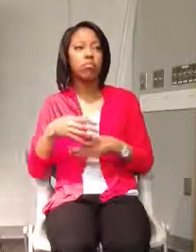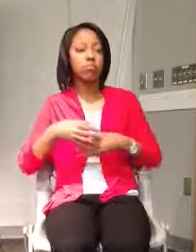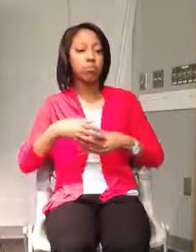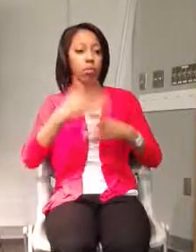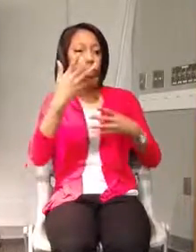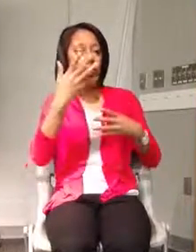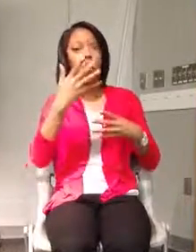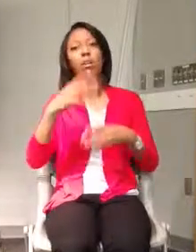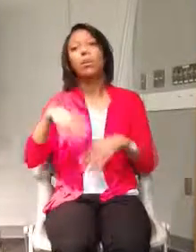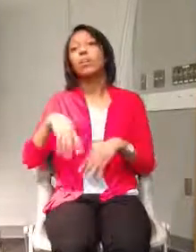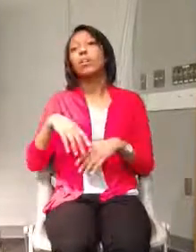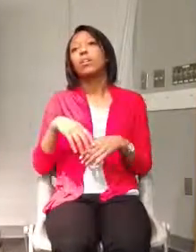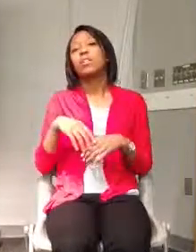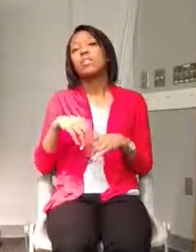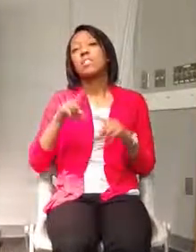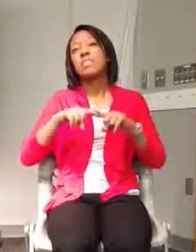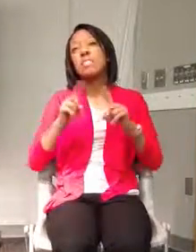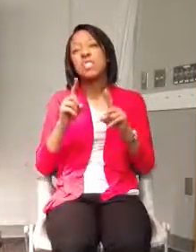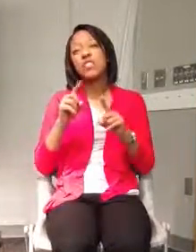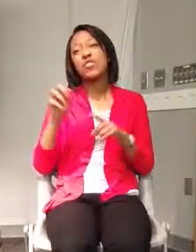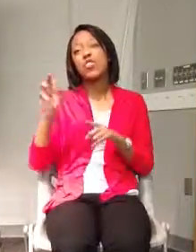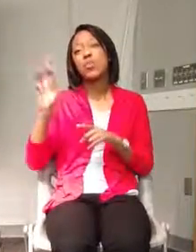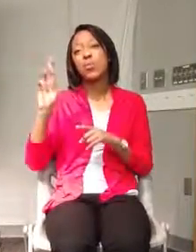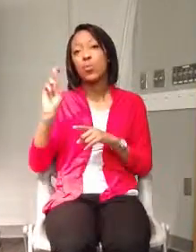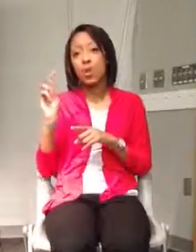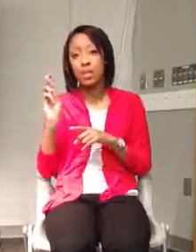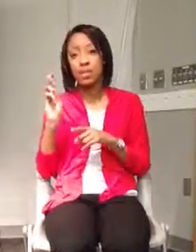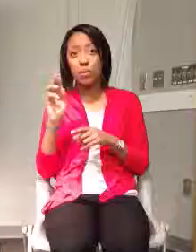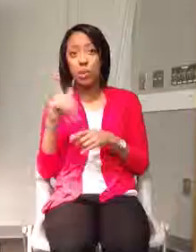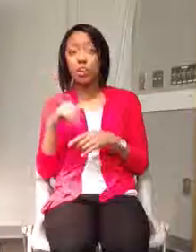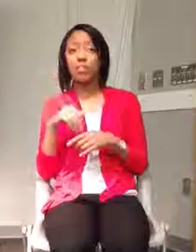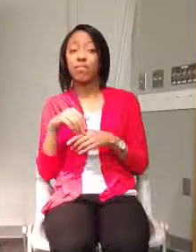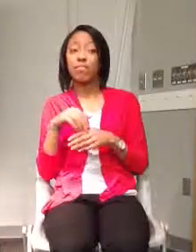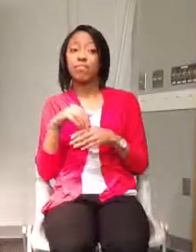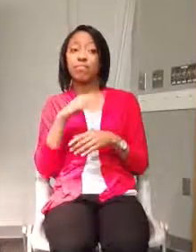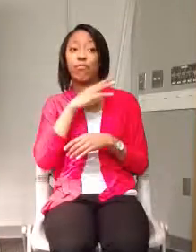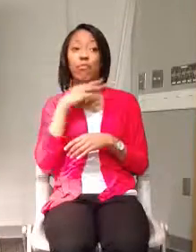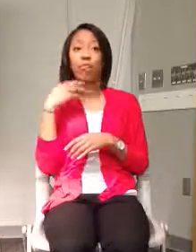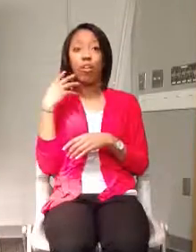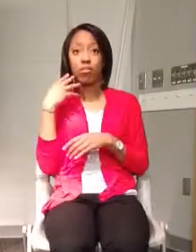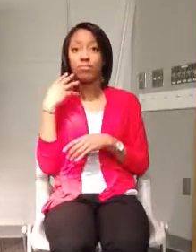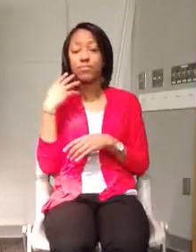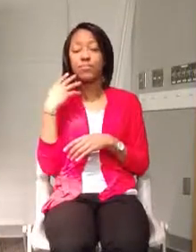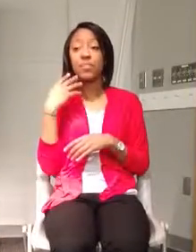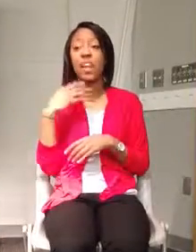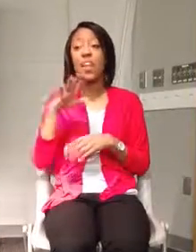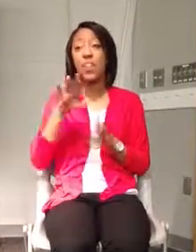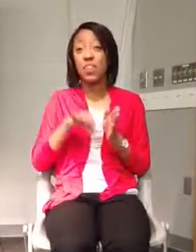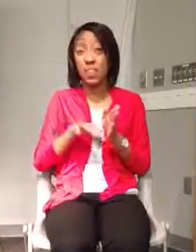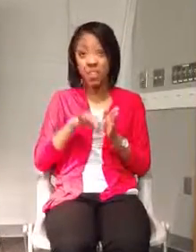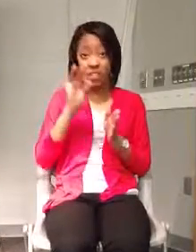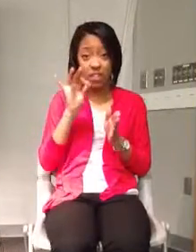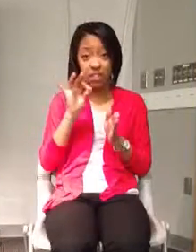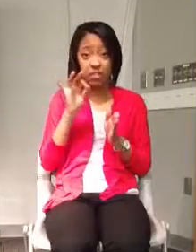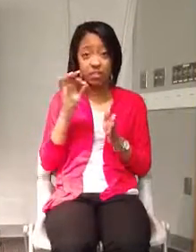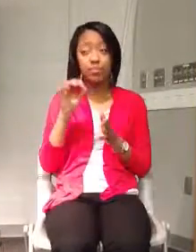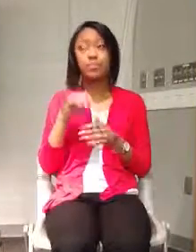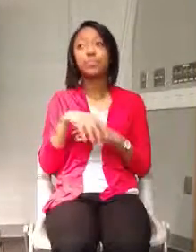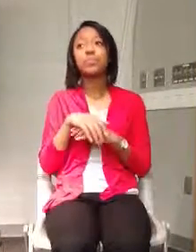Dale Stokes Raspberry Farm and Ohio State University. They have found that when they take these black raspberries